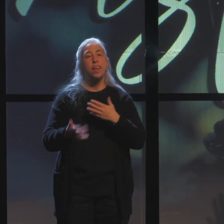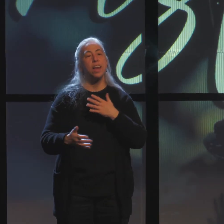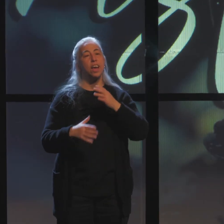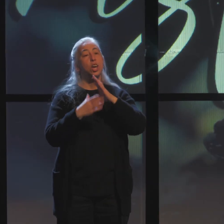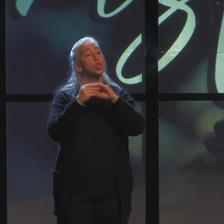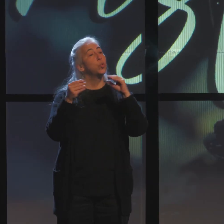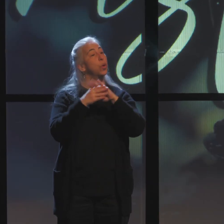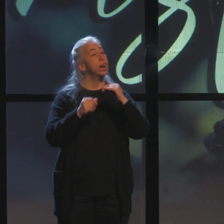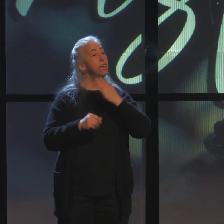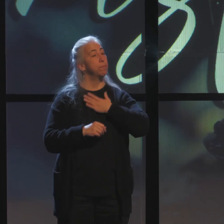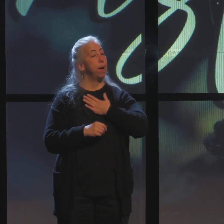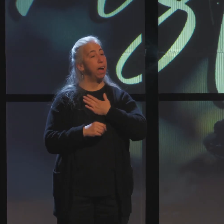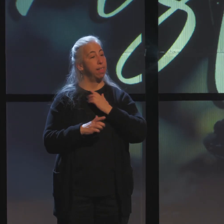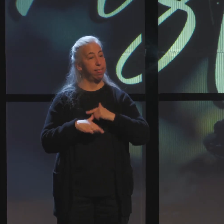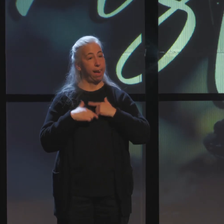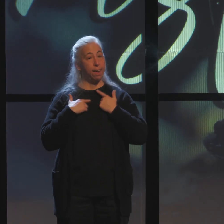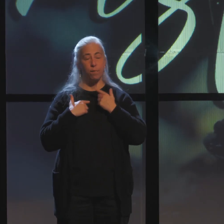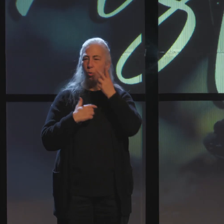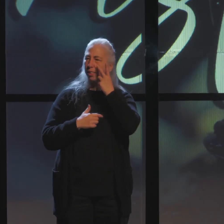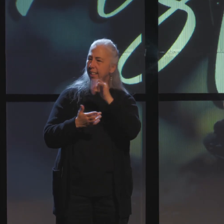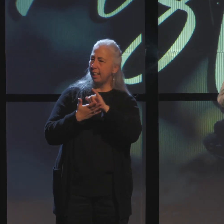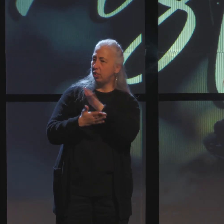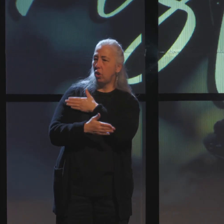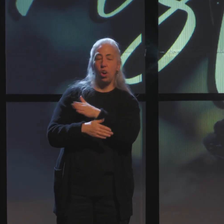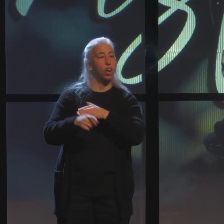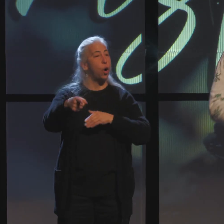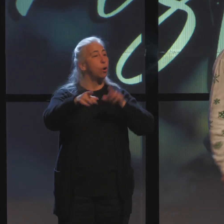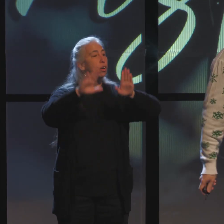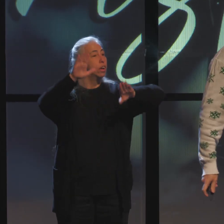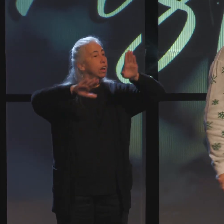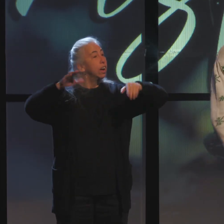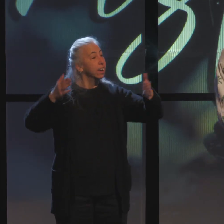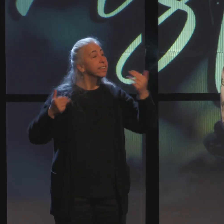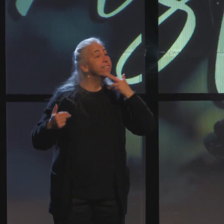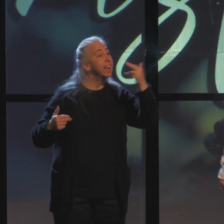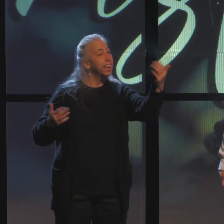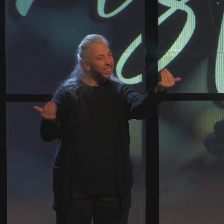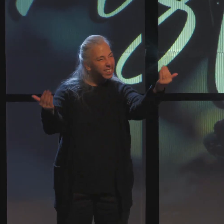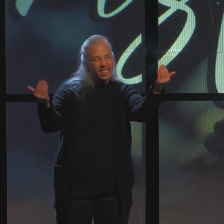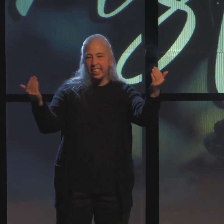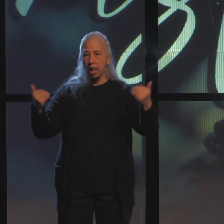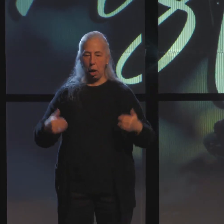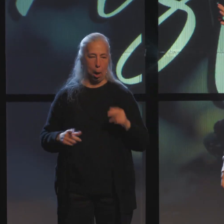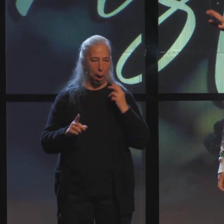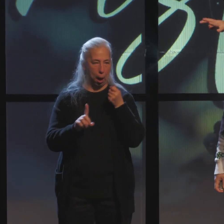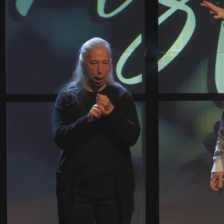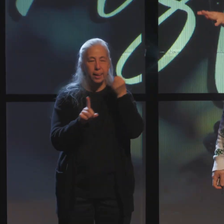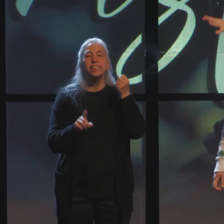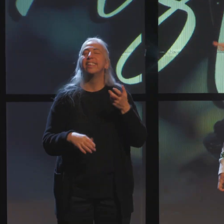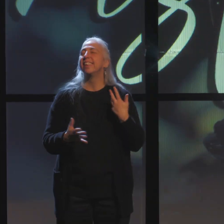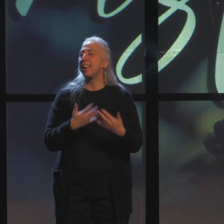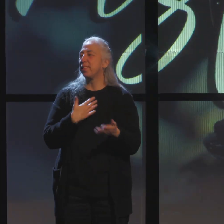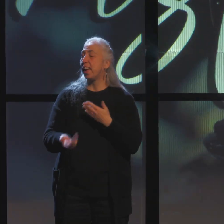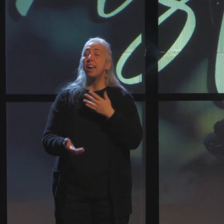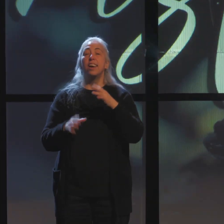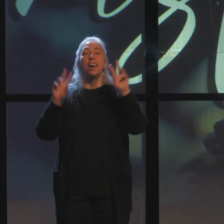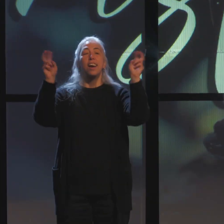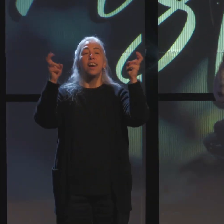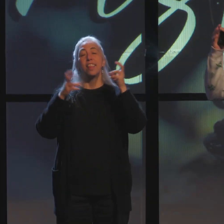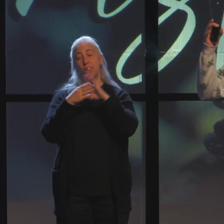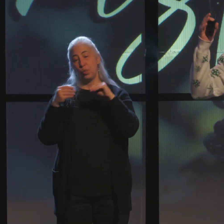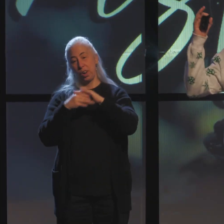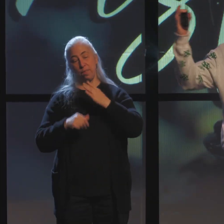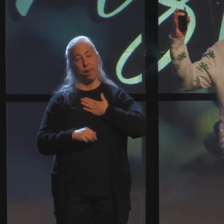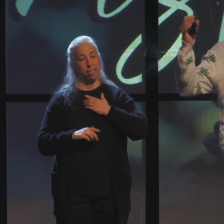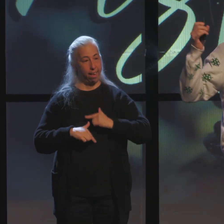Life. How many have ever heard that song? Anybody want to sing it for us? Oh, I see those hands. Go ahead. Trapped you into that one. No. So the story of my life, right? The